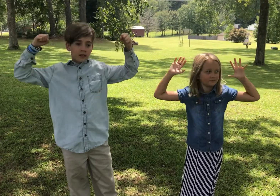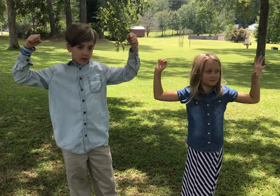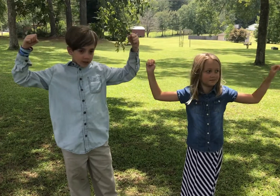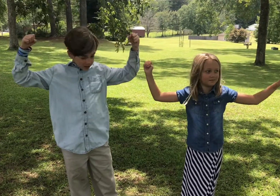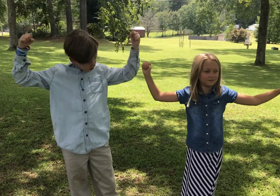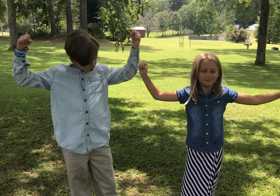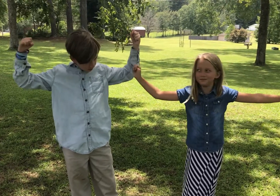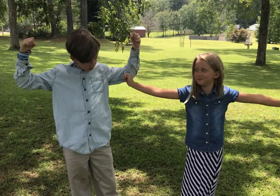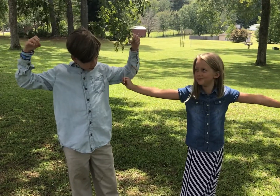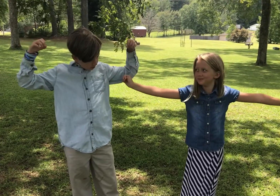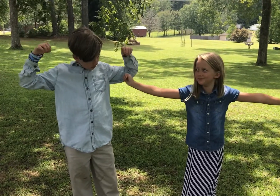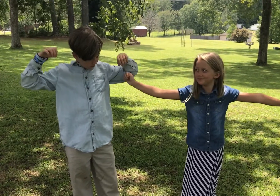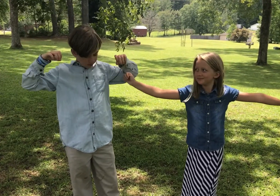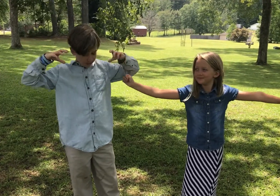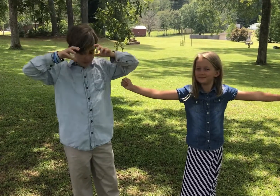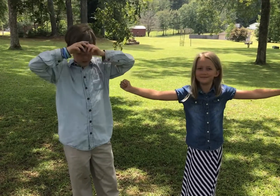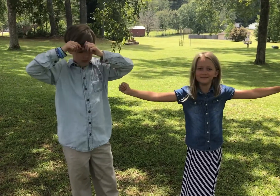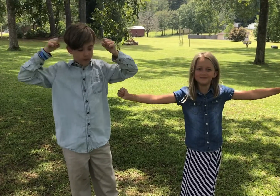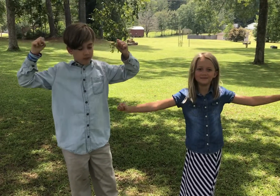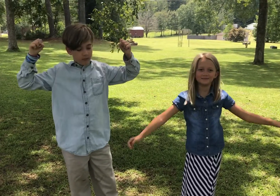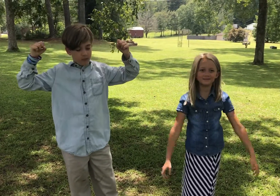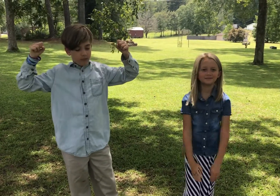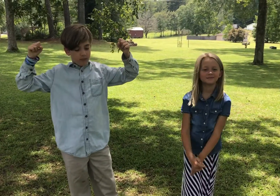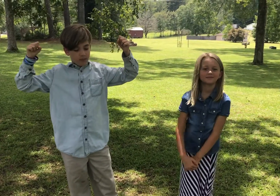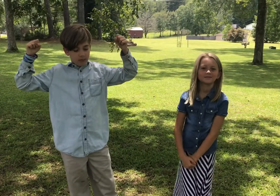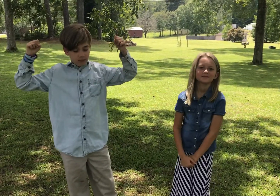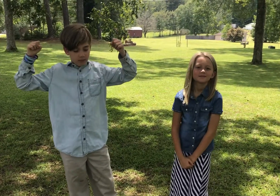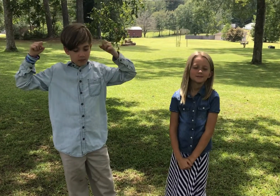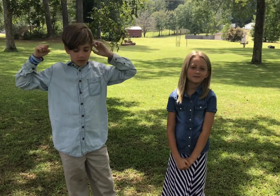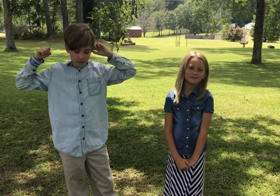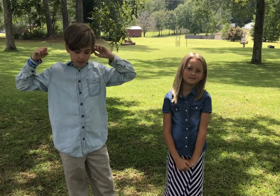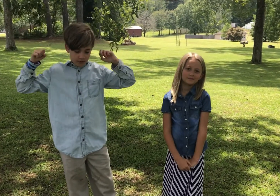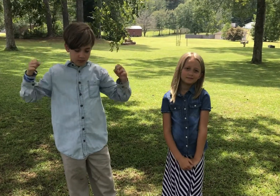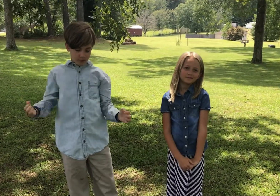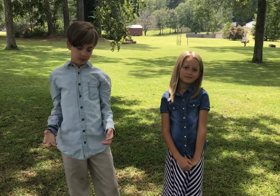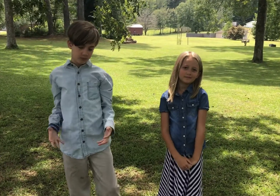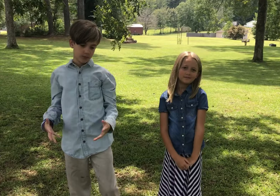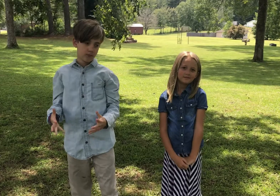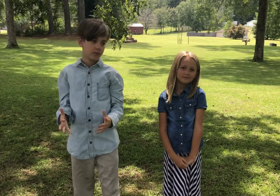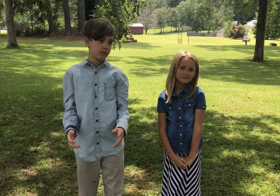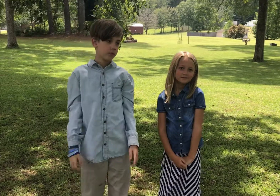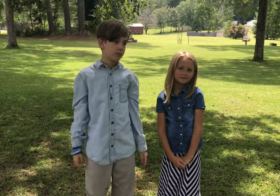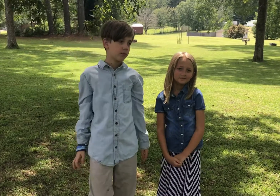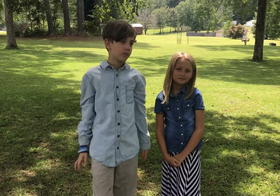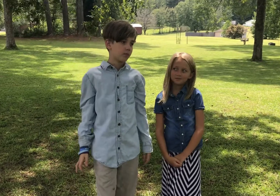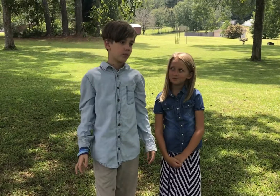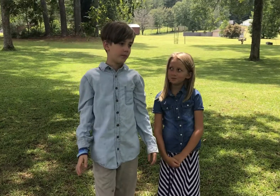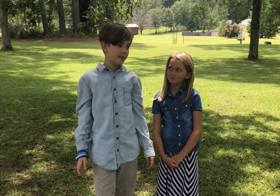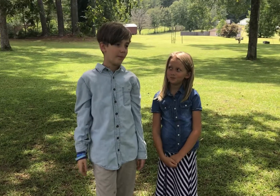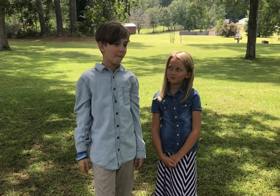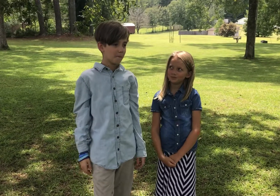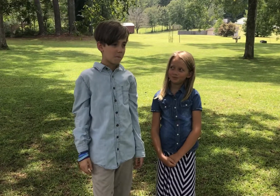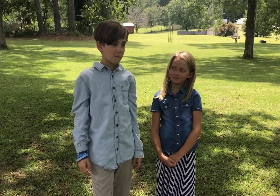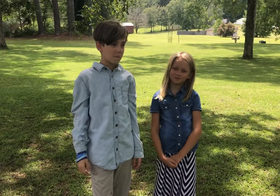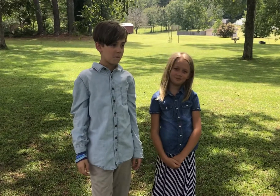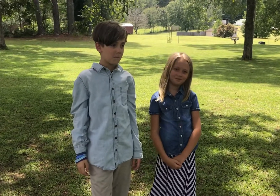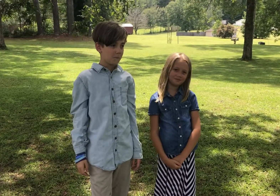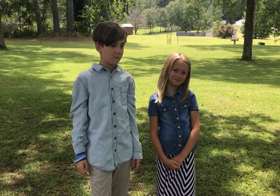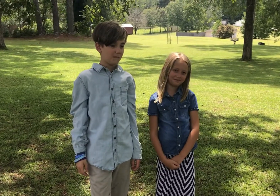presidency, that's what we're going to do. For U.S., this is another sign from the timeline song. The U.S. is the great